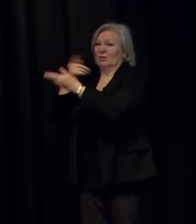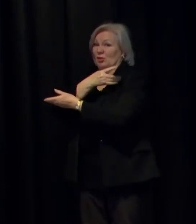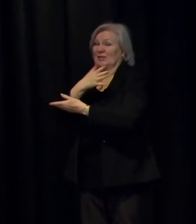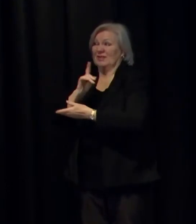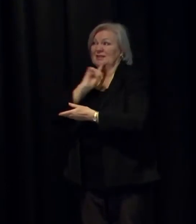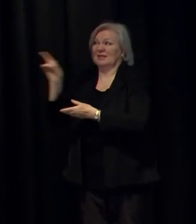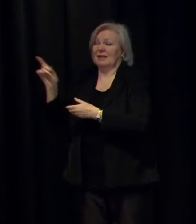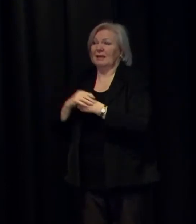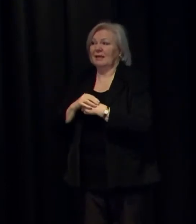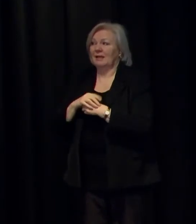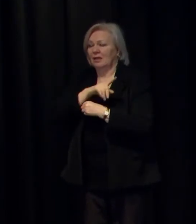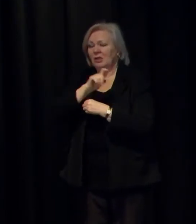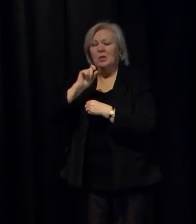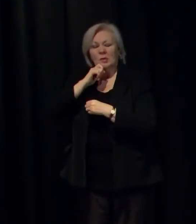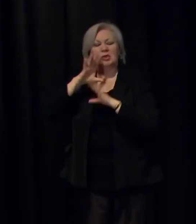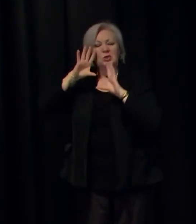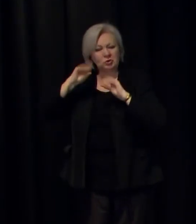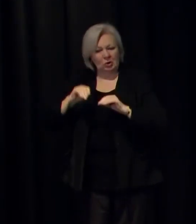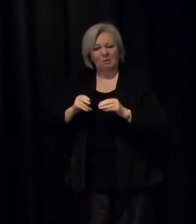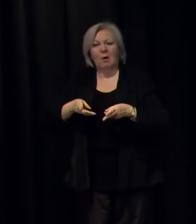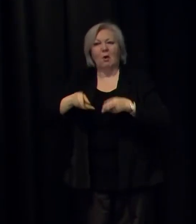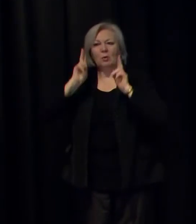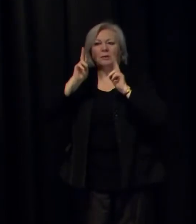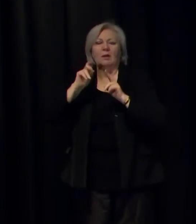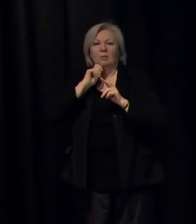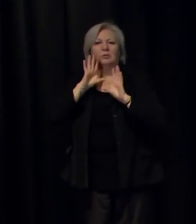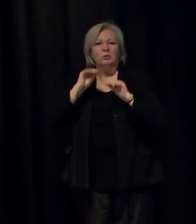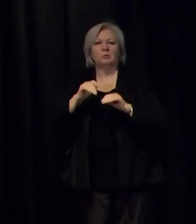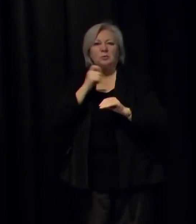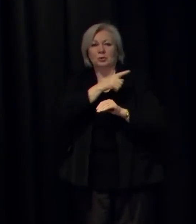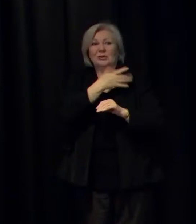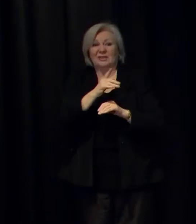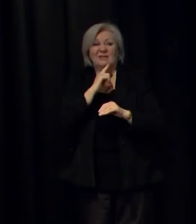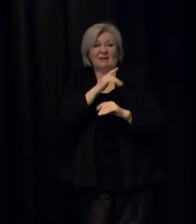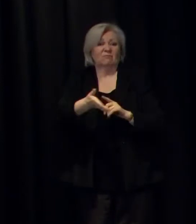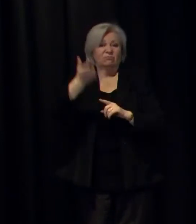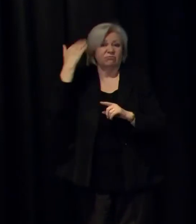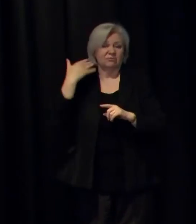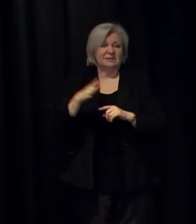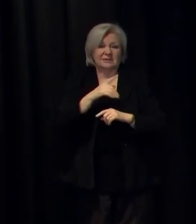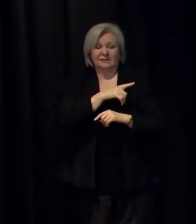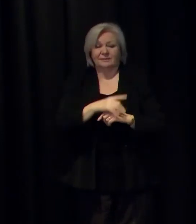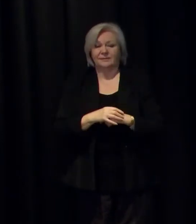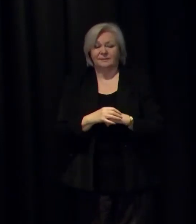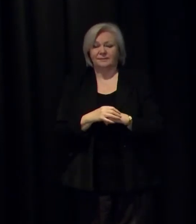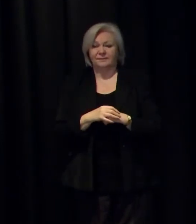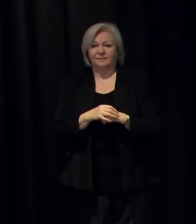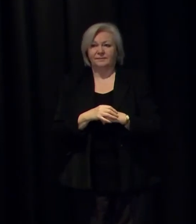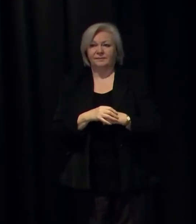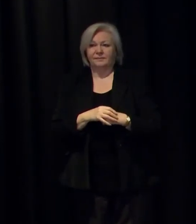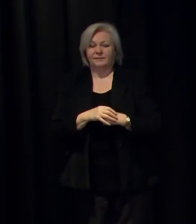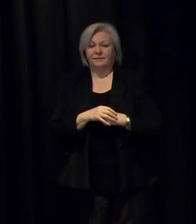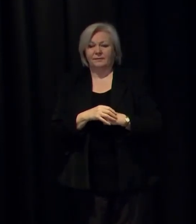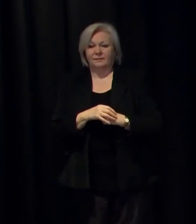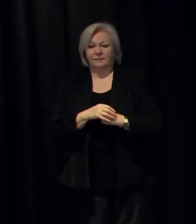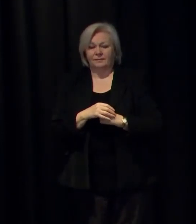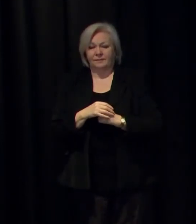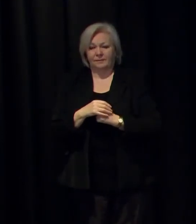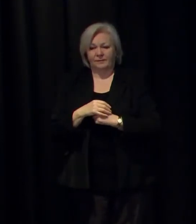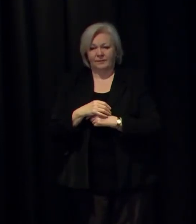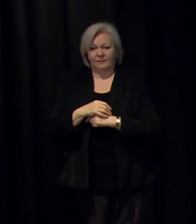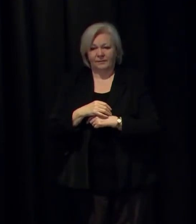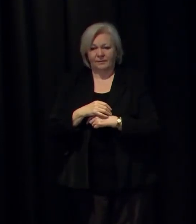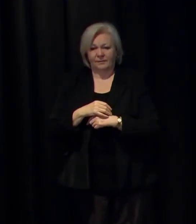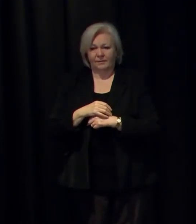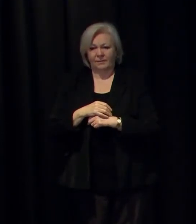to be continuing to hotel quarantine people from Melbourne or Perth or Brisbane or wherever in Sydney. So